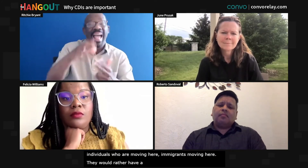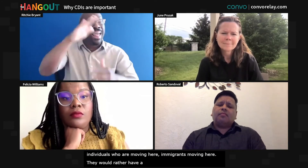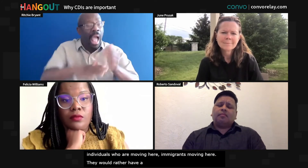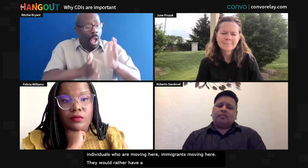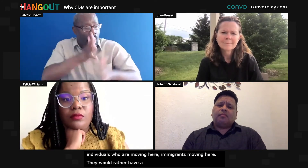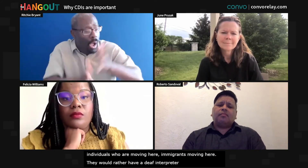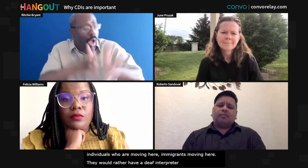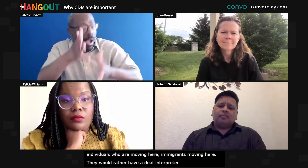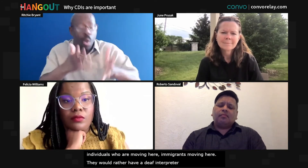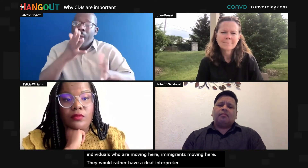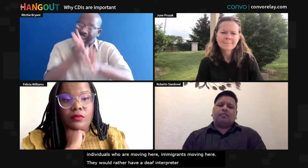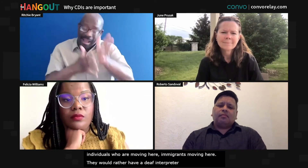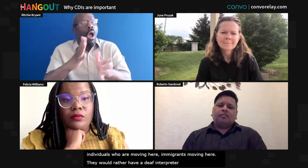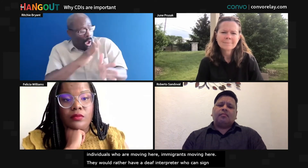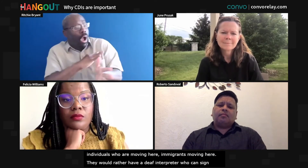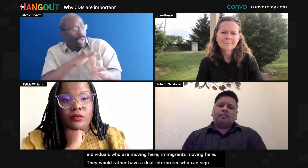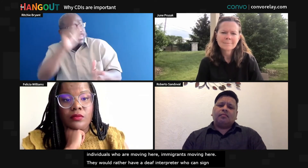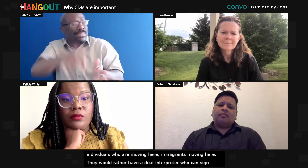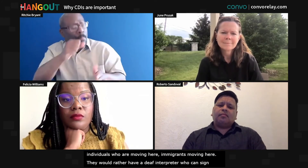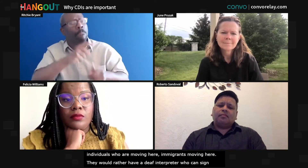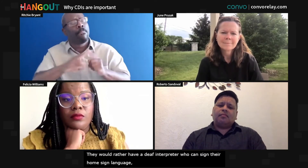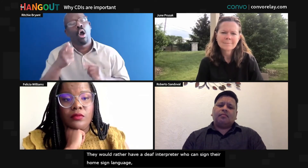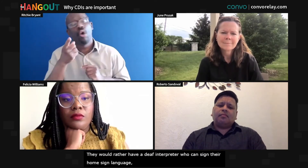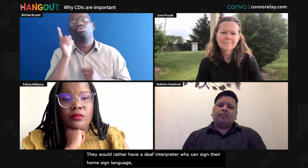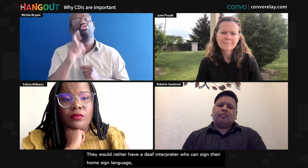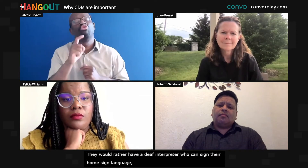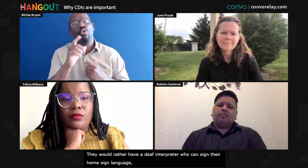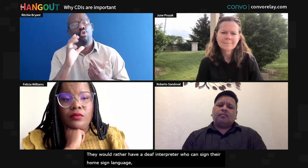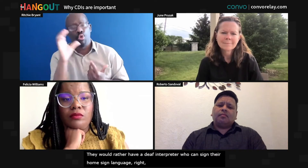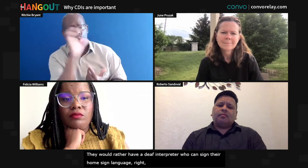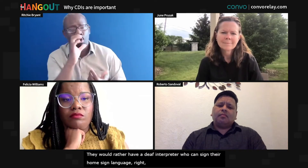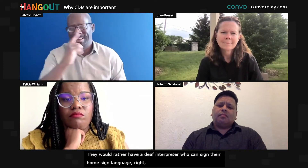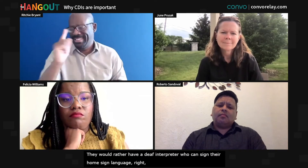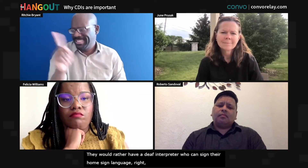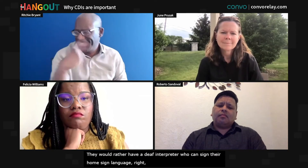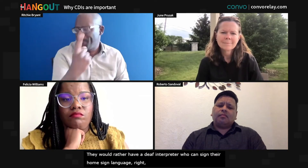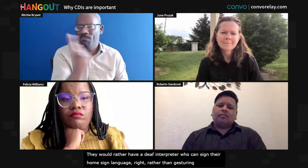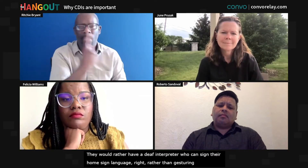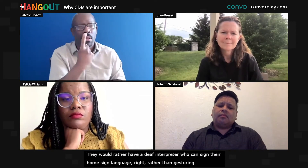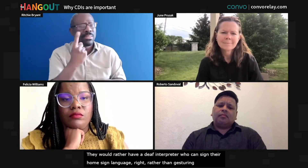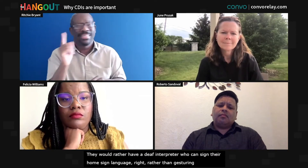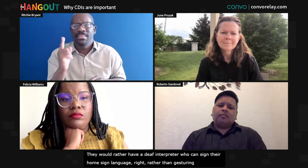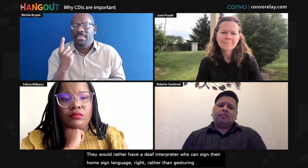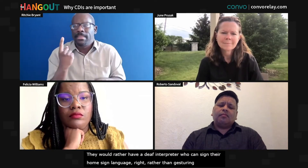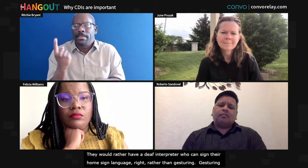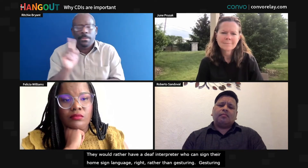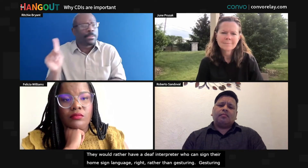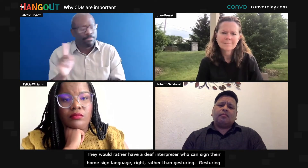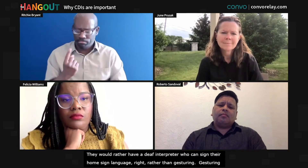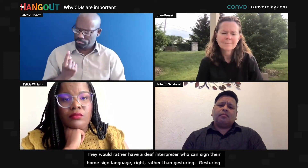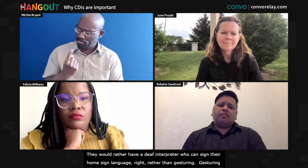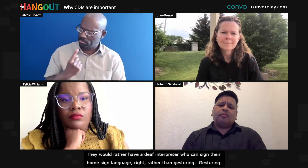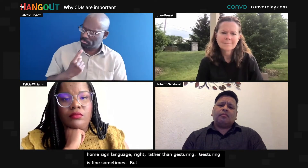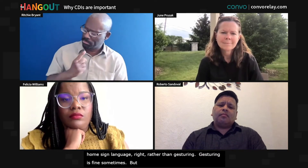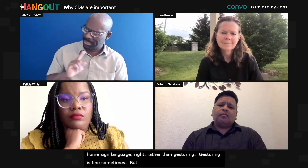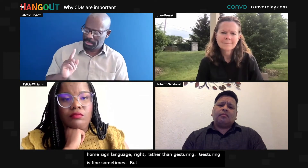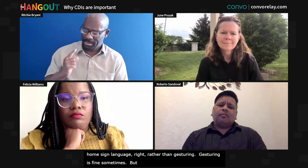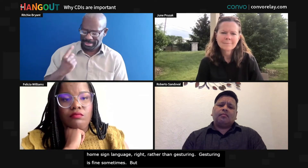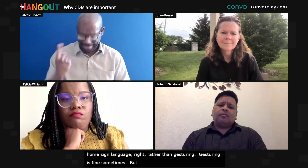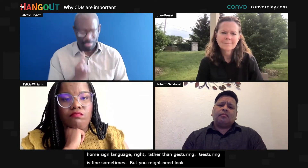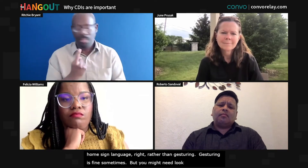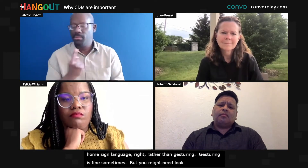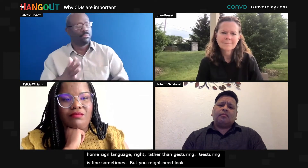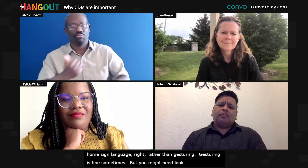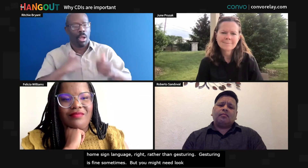sign language, right? Rather than gesturing. Gesturing is fine sometimes, but you might need to look for somebody who,